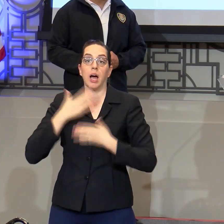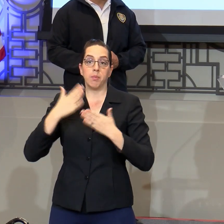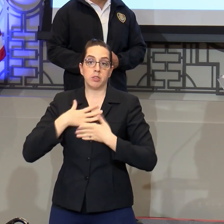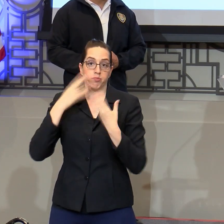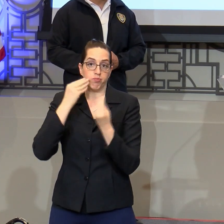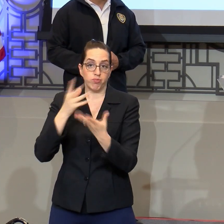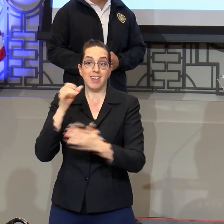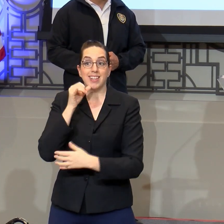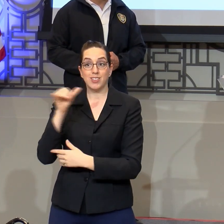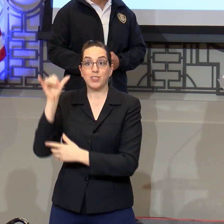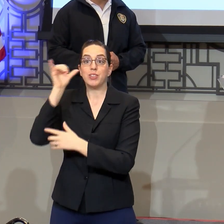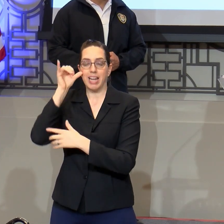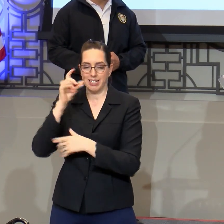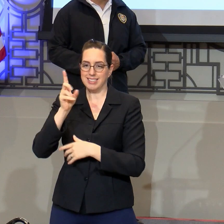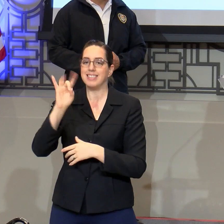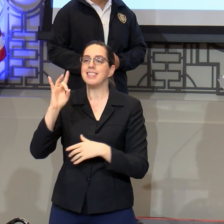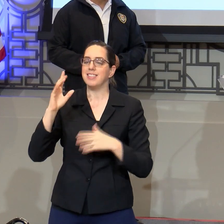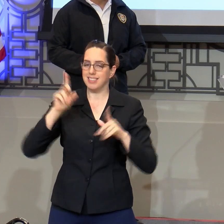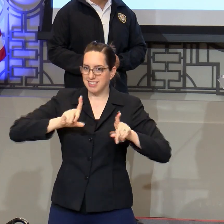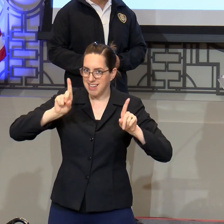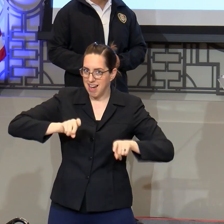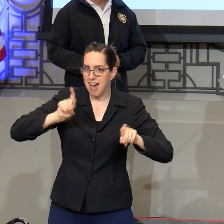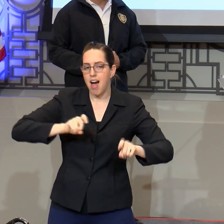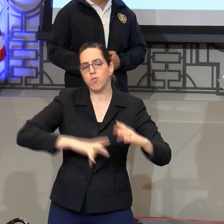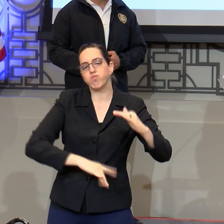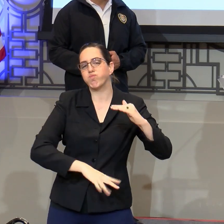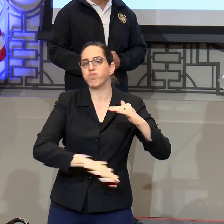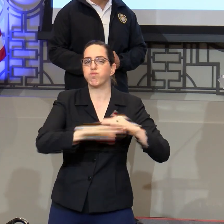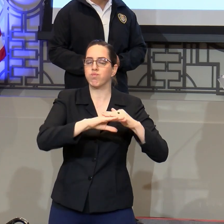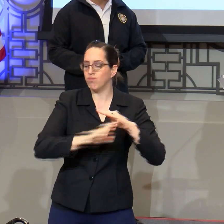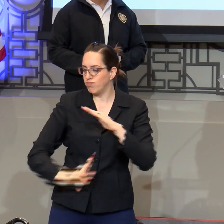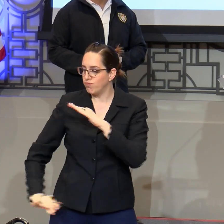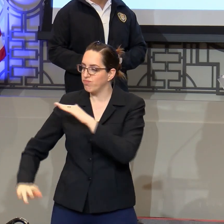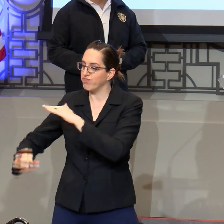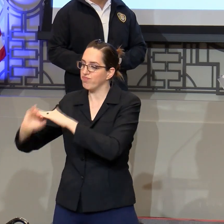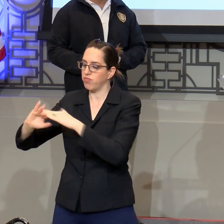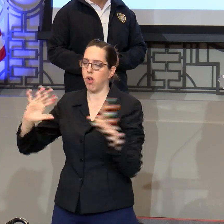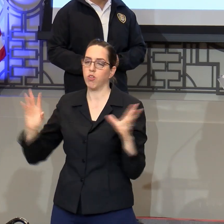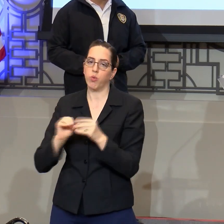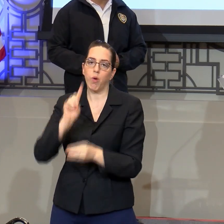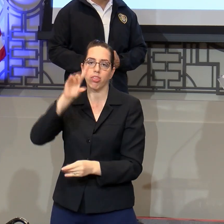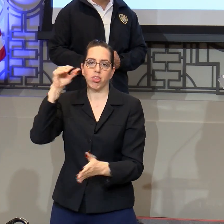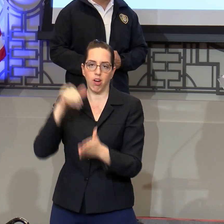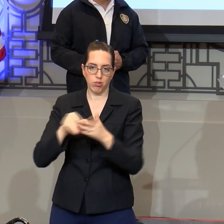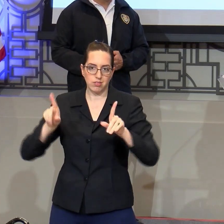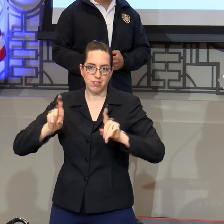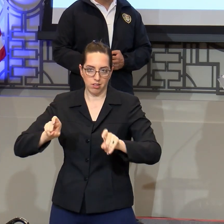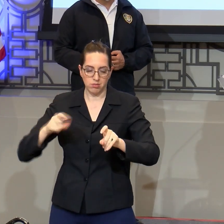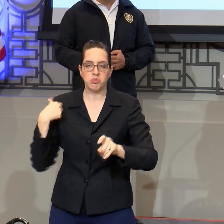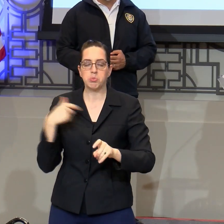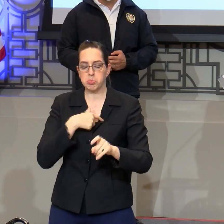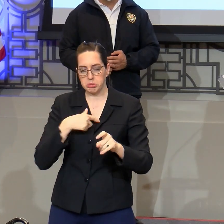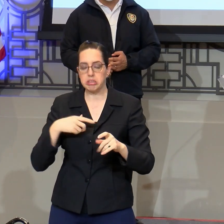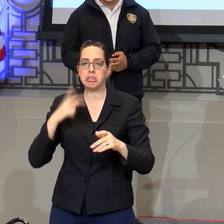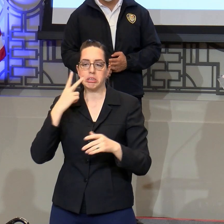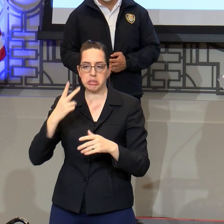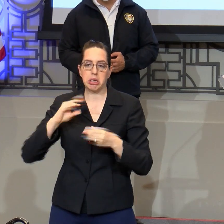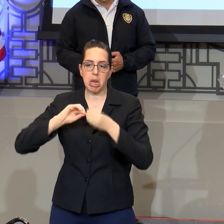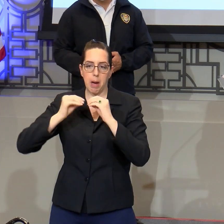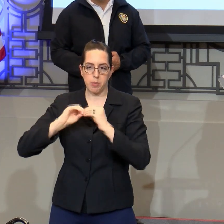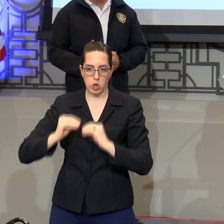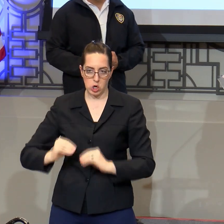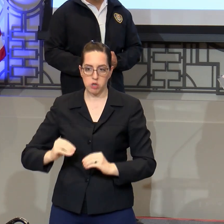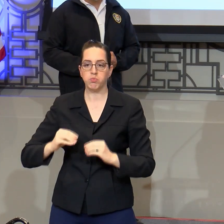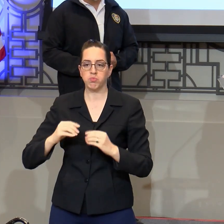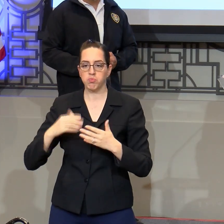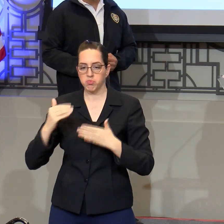yesterday the city reached its maximum testing capacity of 1,000, and we anticipate, based on the latest numbers, that we will reach